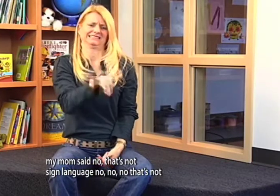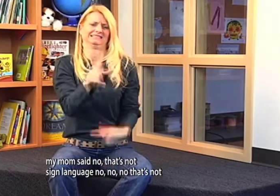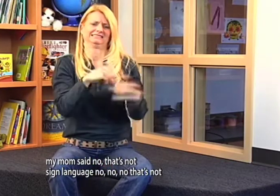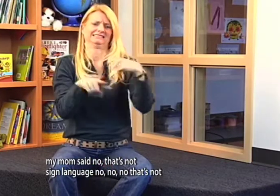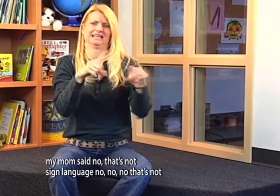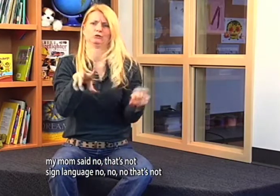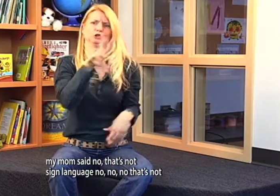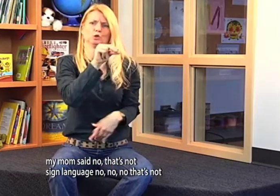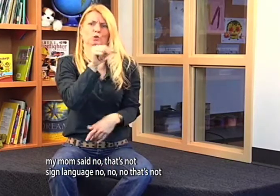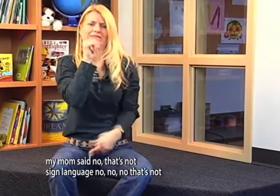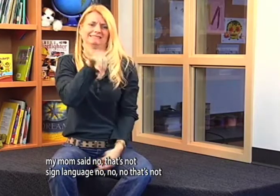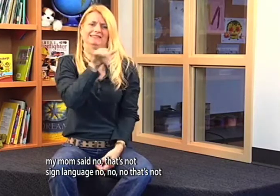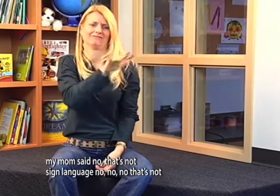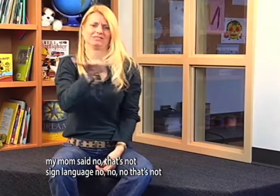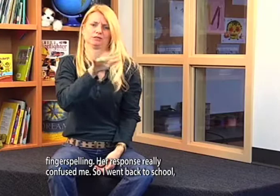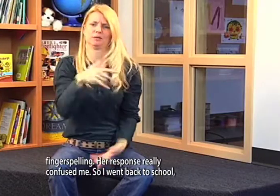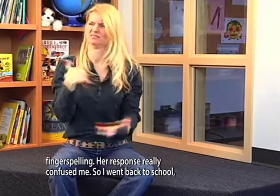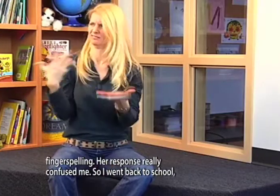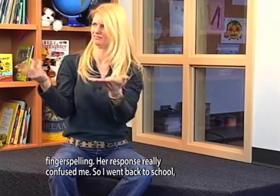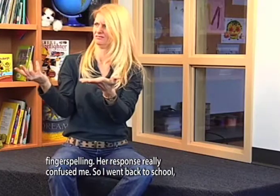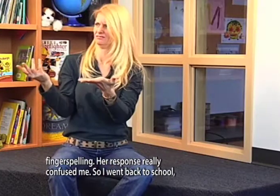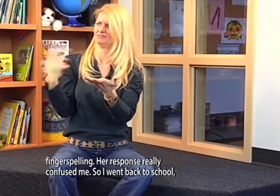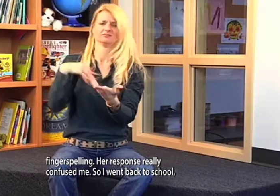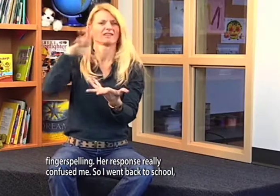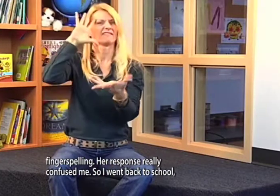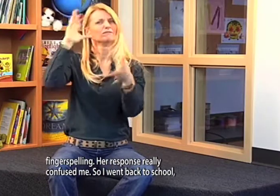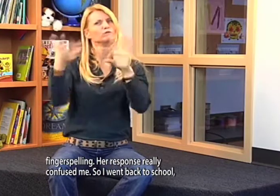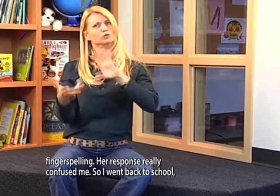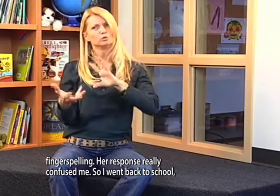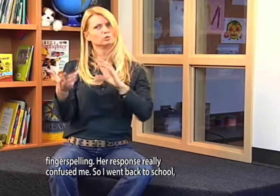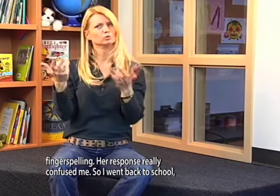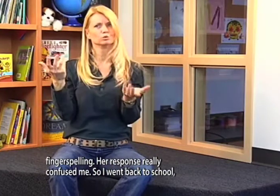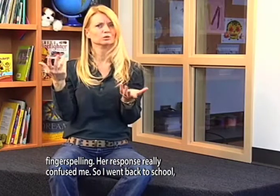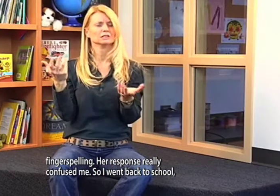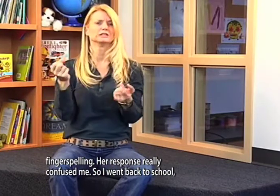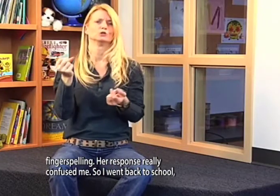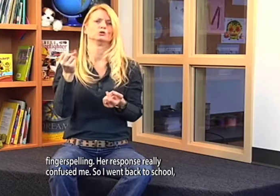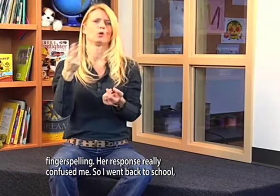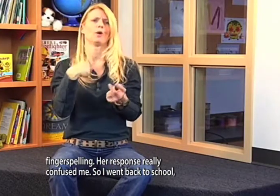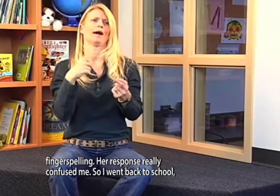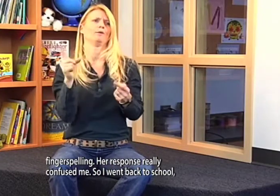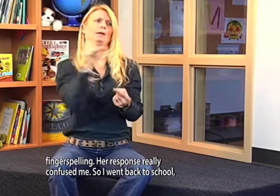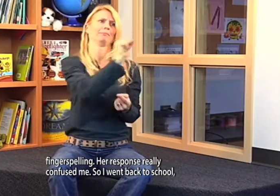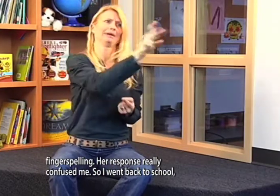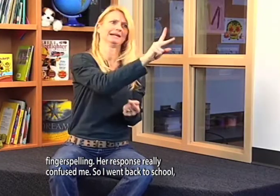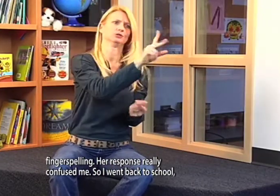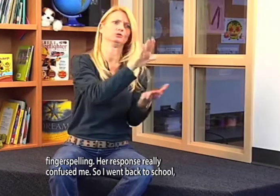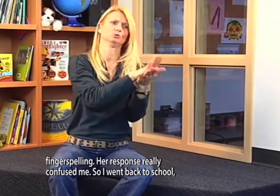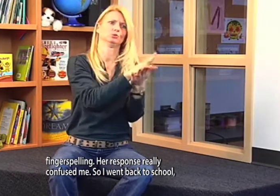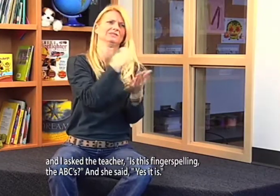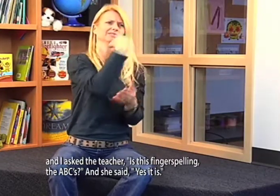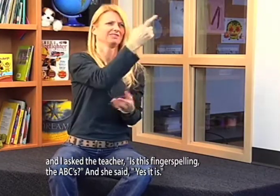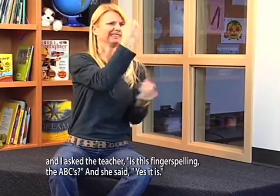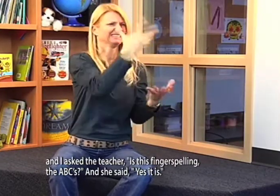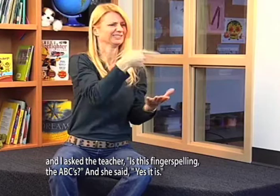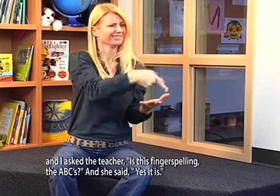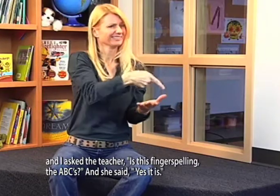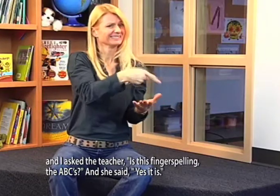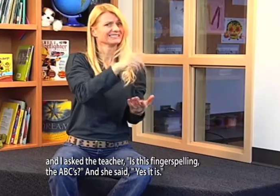sign language. No, it's not finger spelling. And her response really confused me. So I went back to school, and I asked the teacher, is